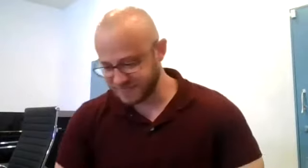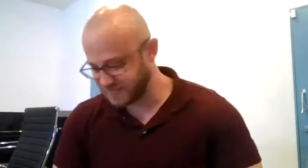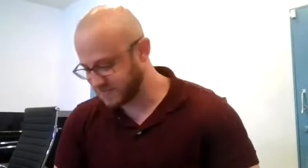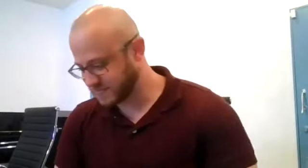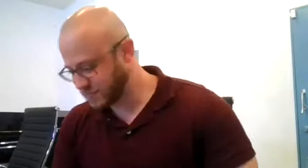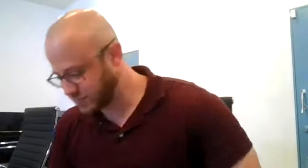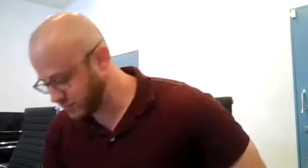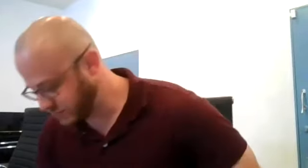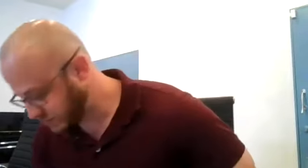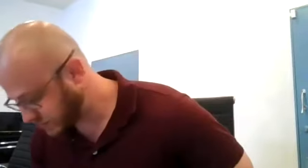great.